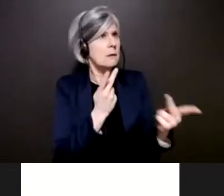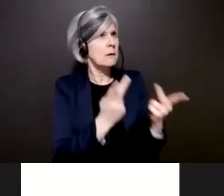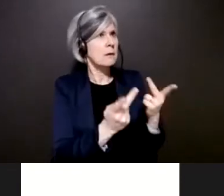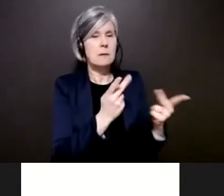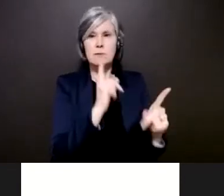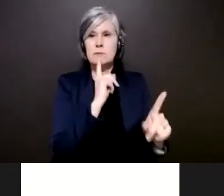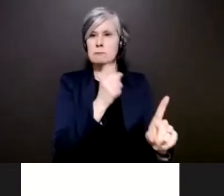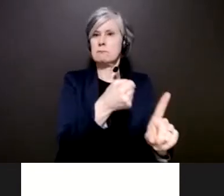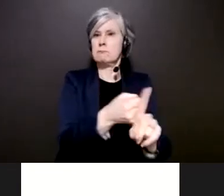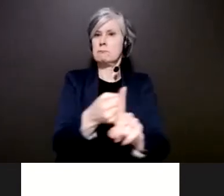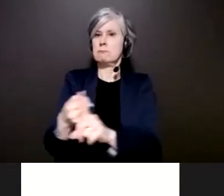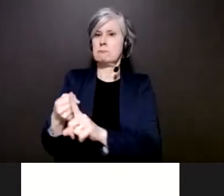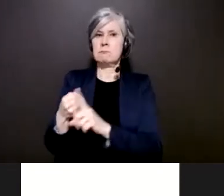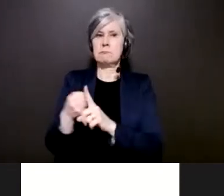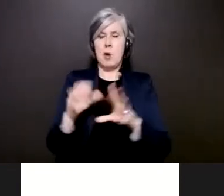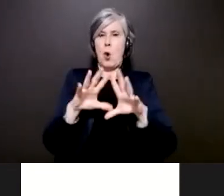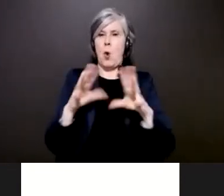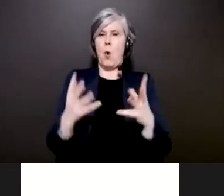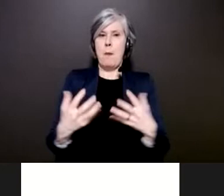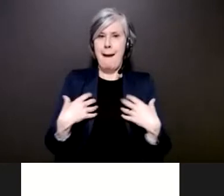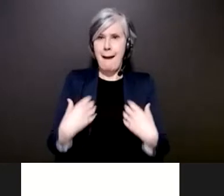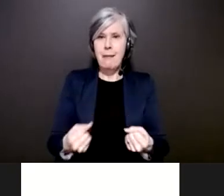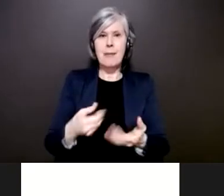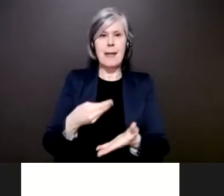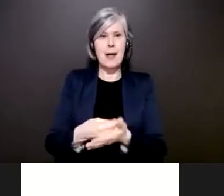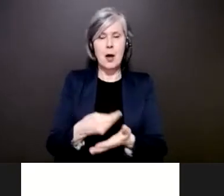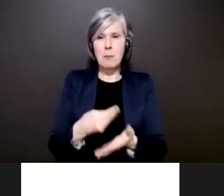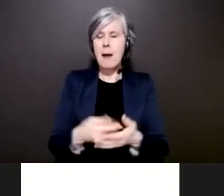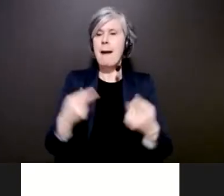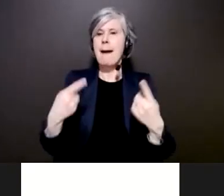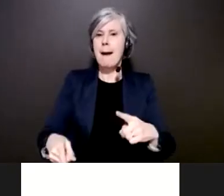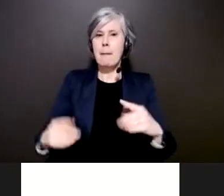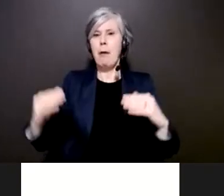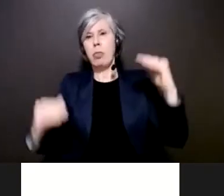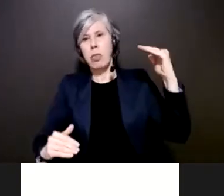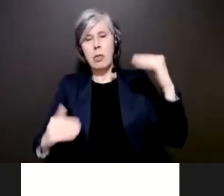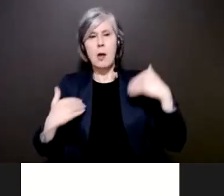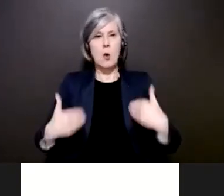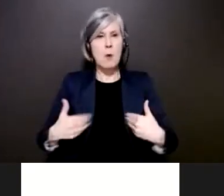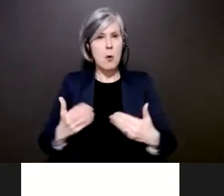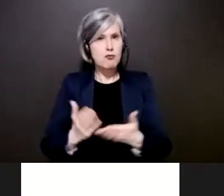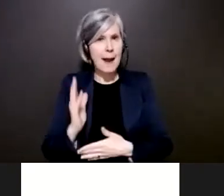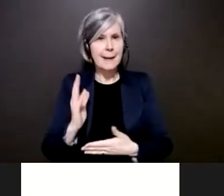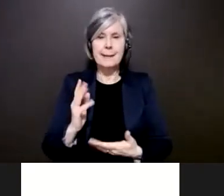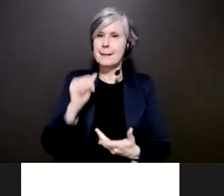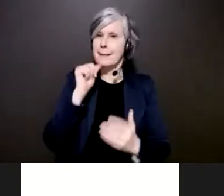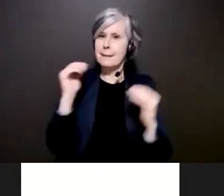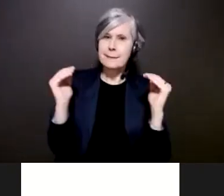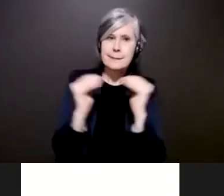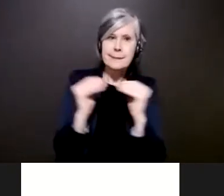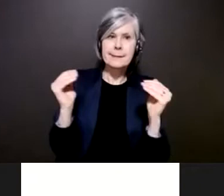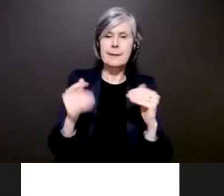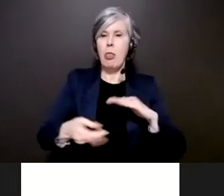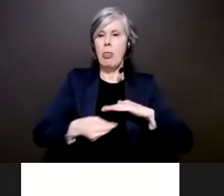violate human rights, create inequity and injustice, and loss of dignity for older people, and